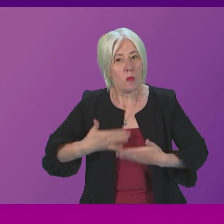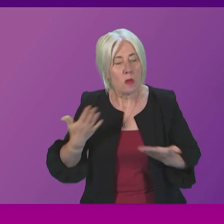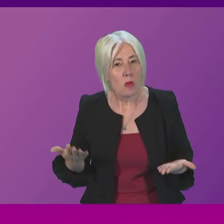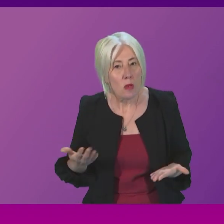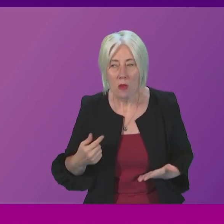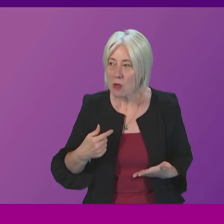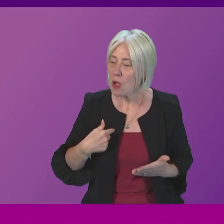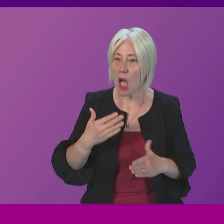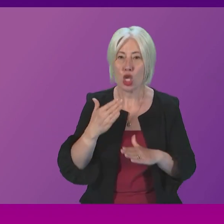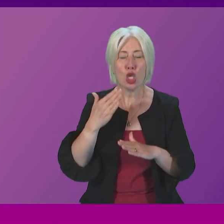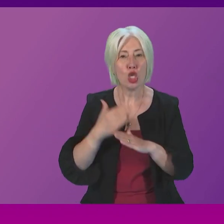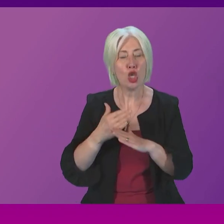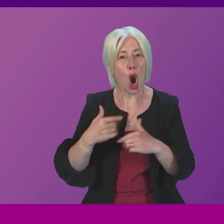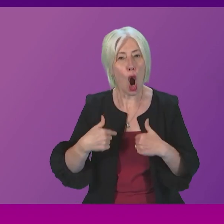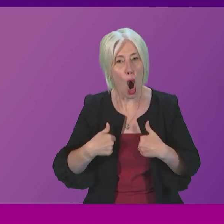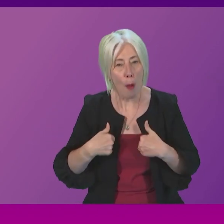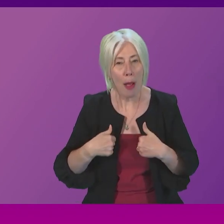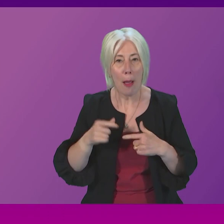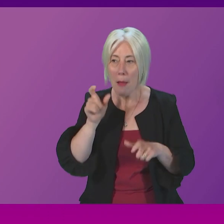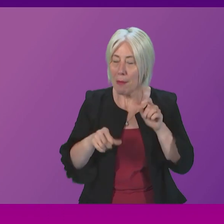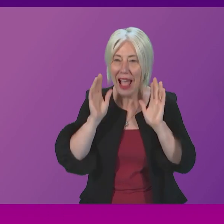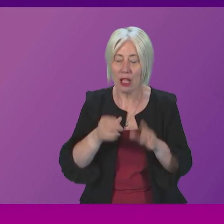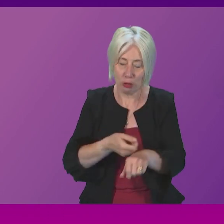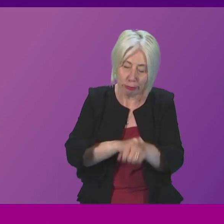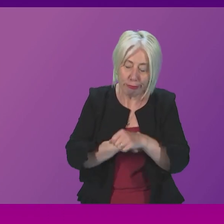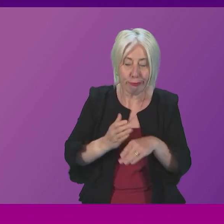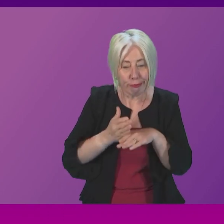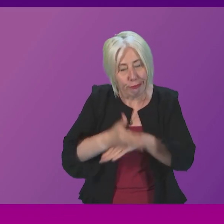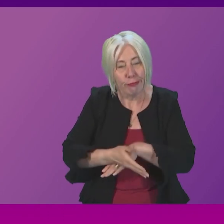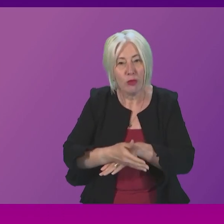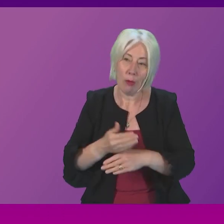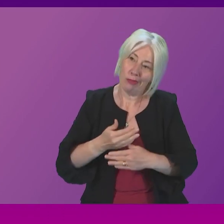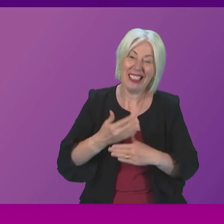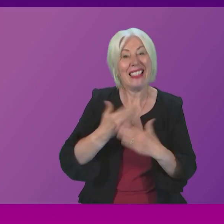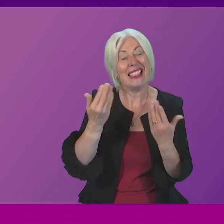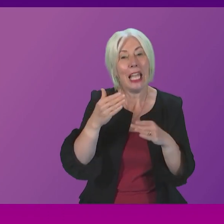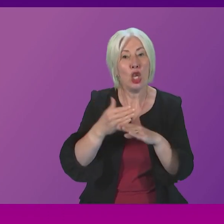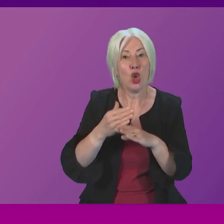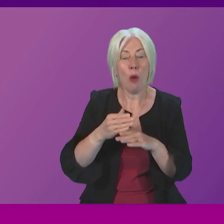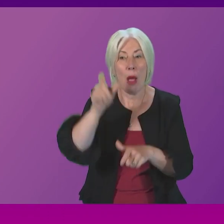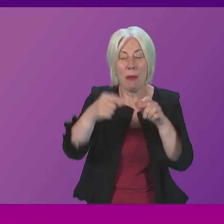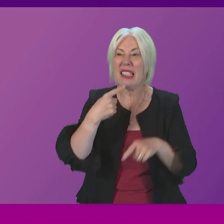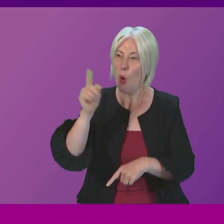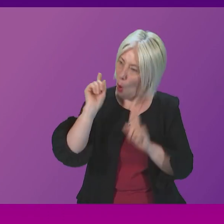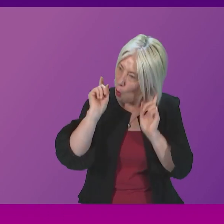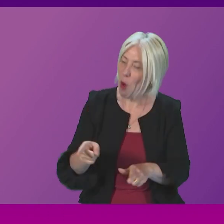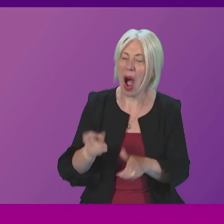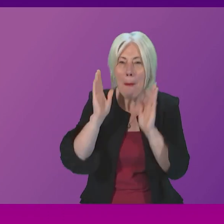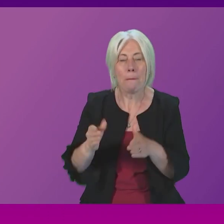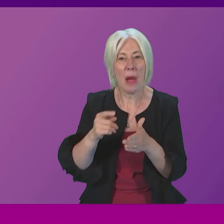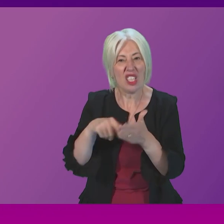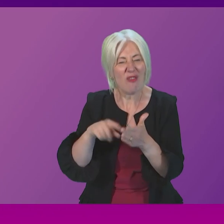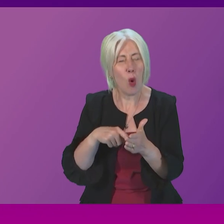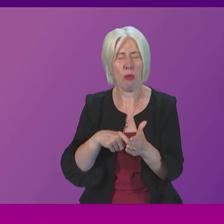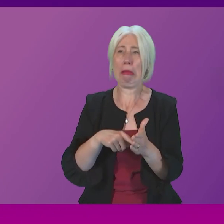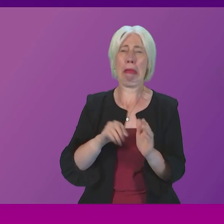I had a job where people had to get on with the day job, and leaders were telling people what to vote. And it got really